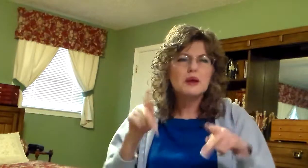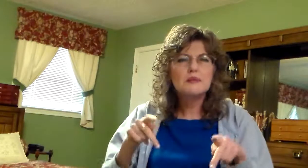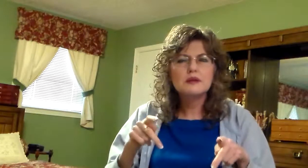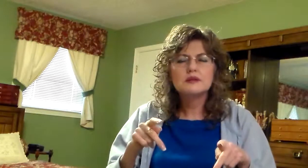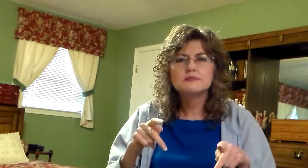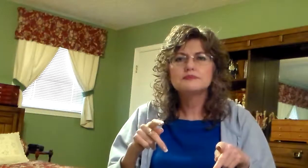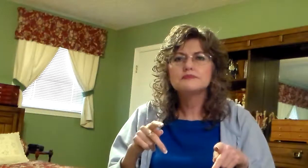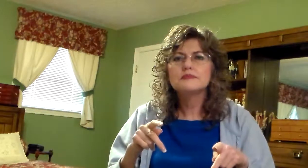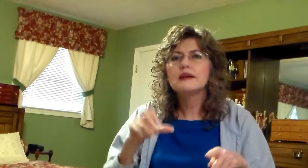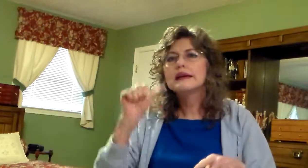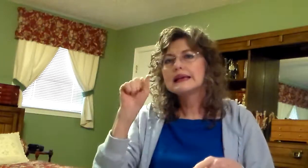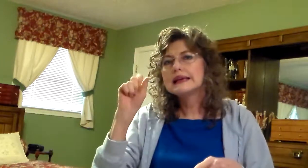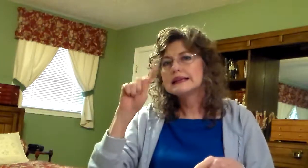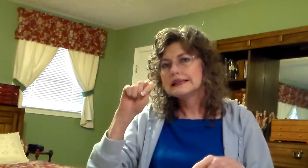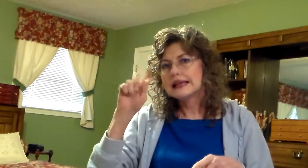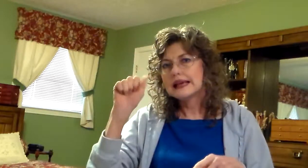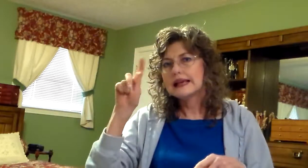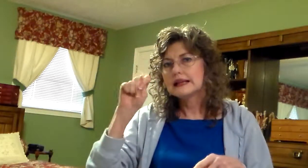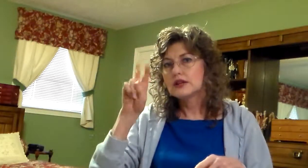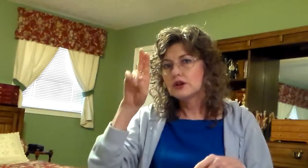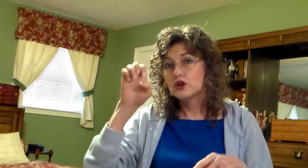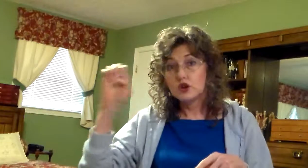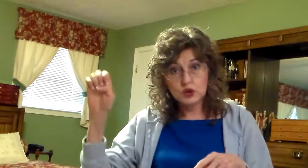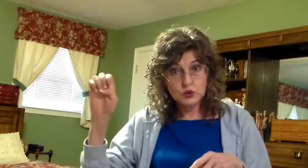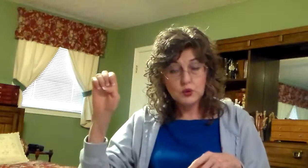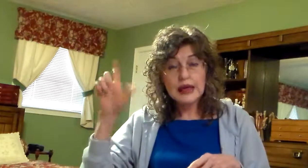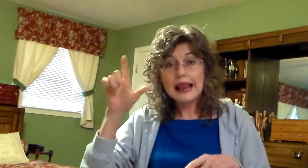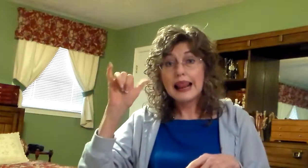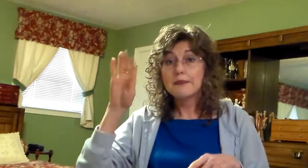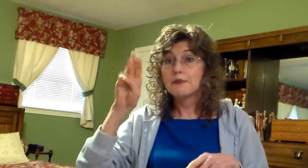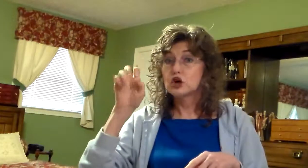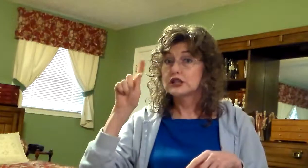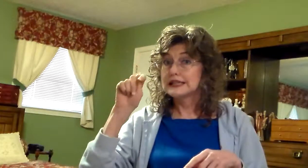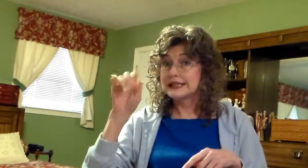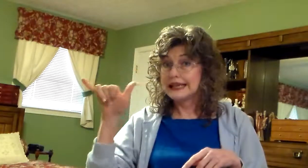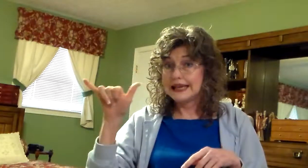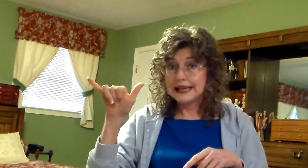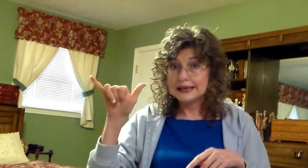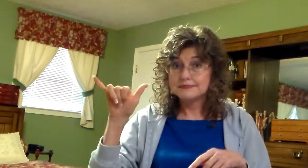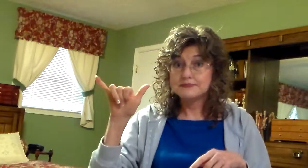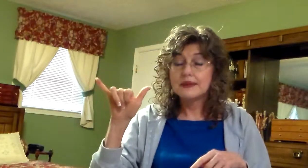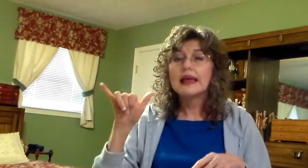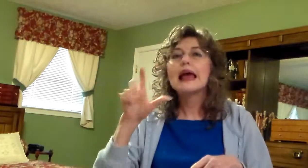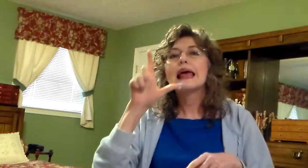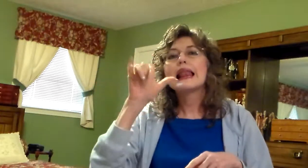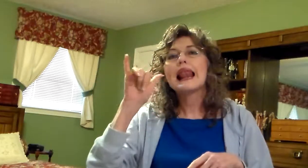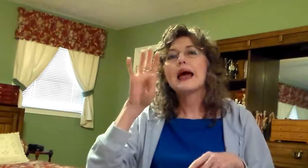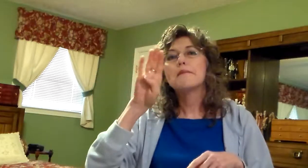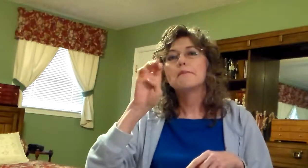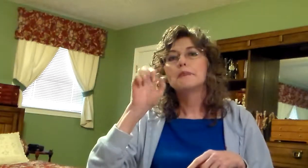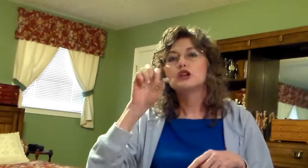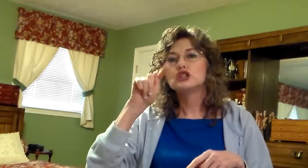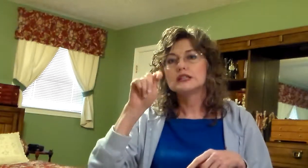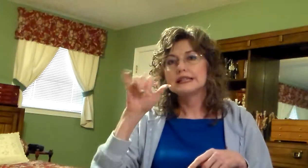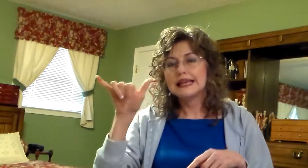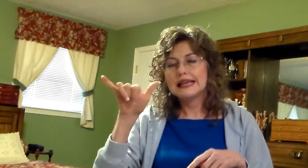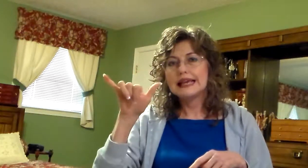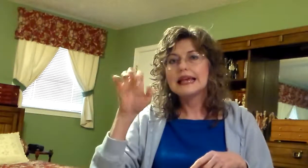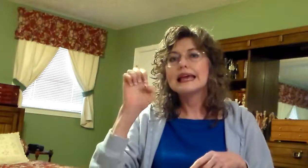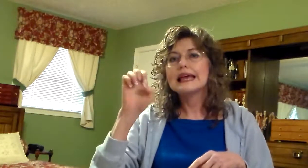or the Statue of Liberty, but my full name is actually Liberty Enlightening the World. Now, when I'm standing at